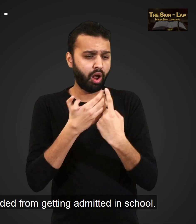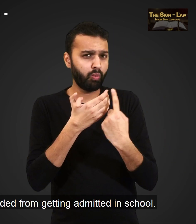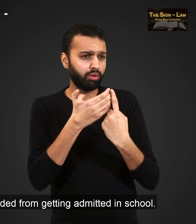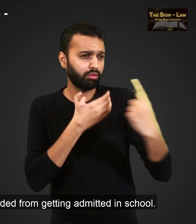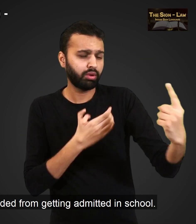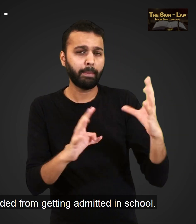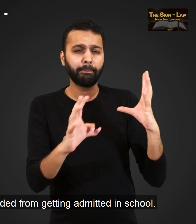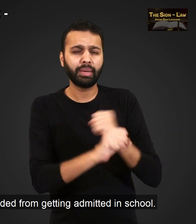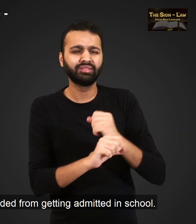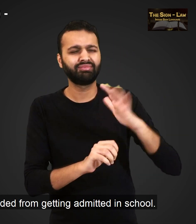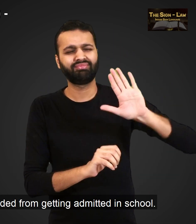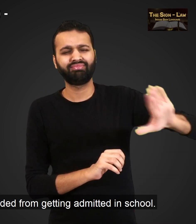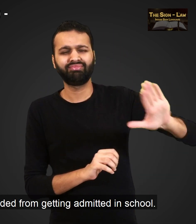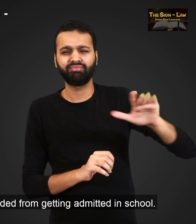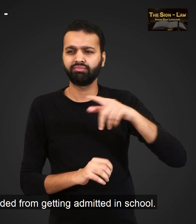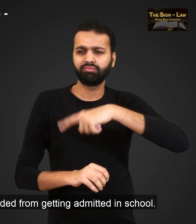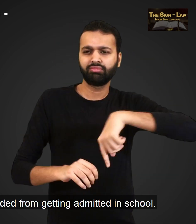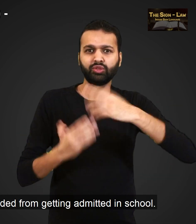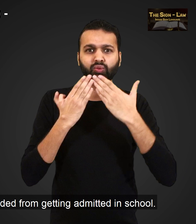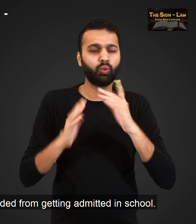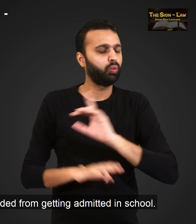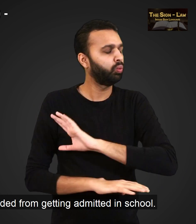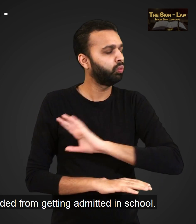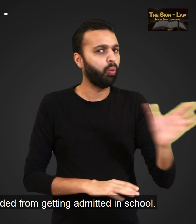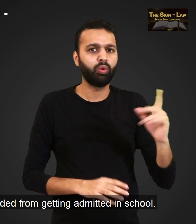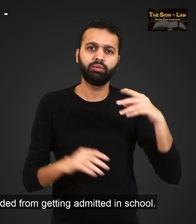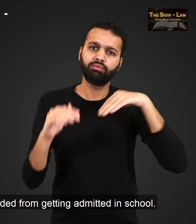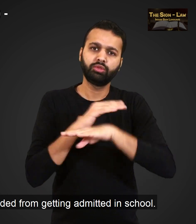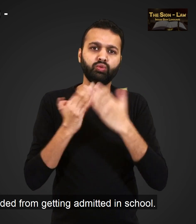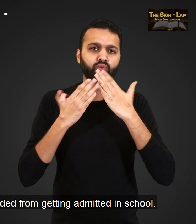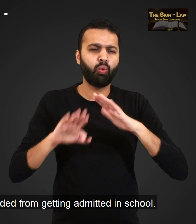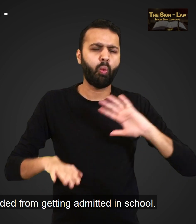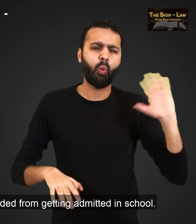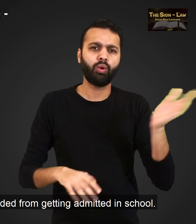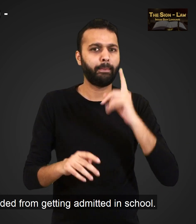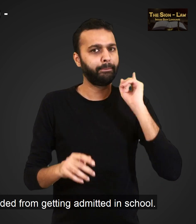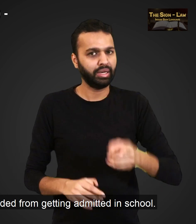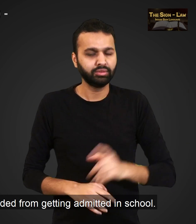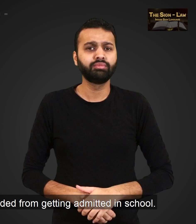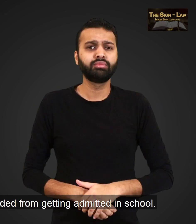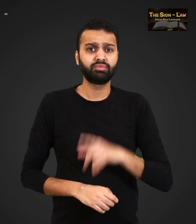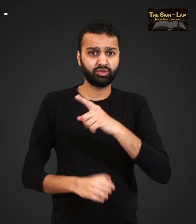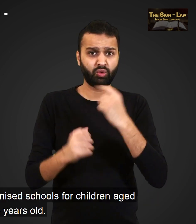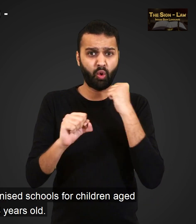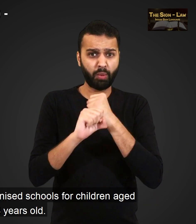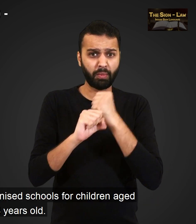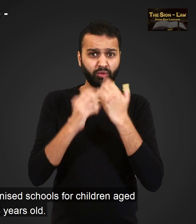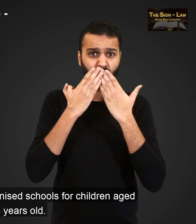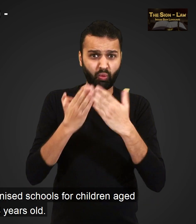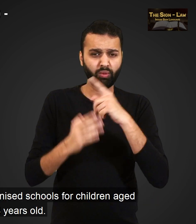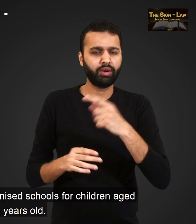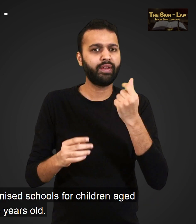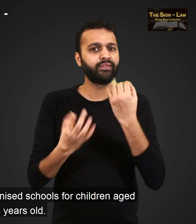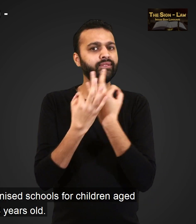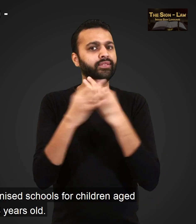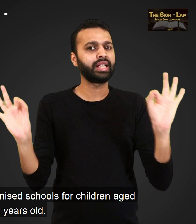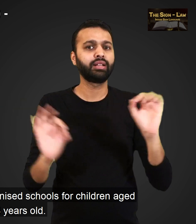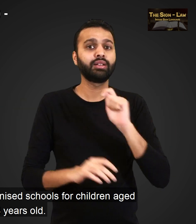Even a single child should not be excluded from getting admitted in school. Education is free in